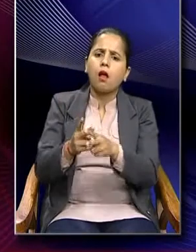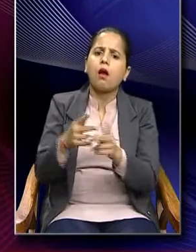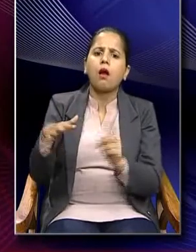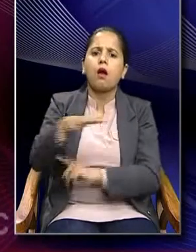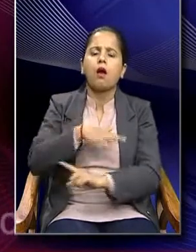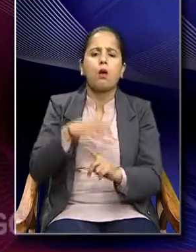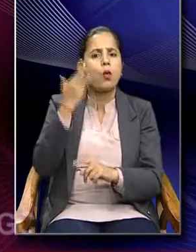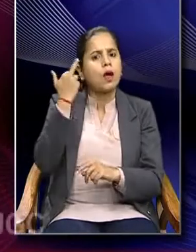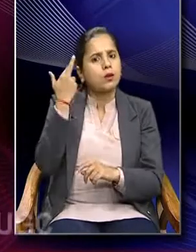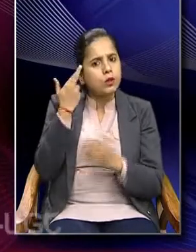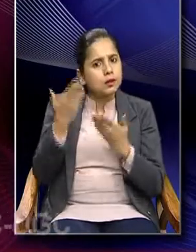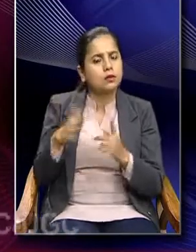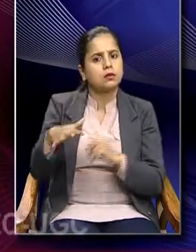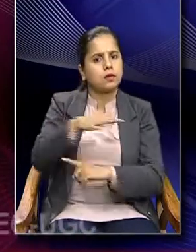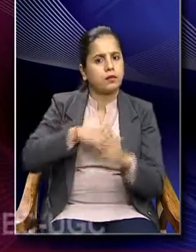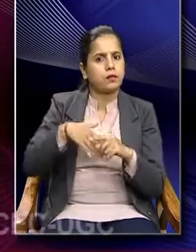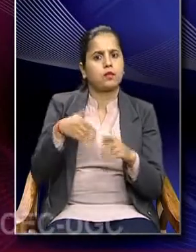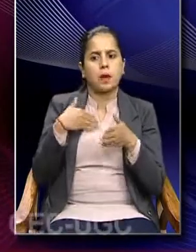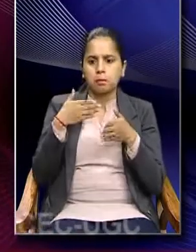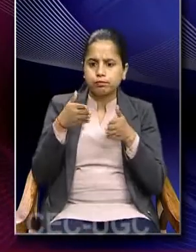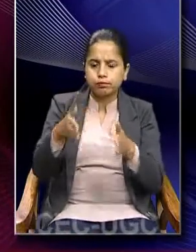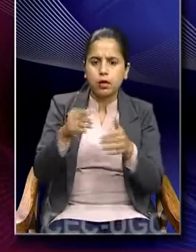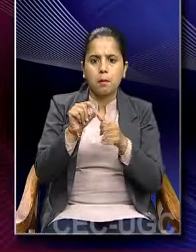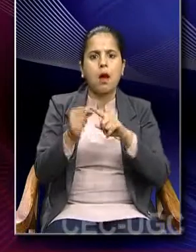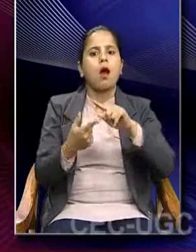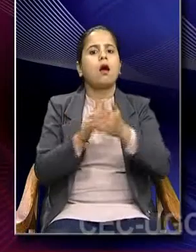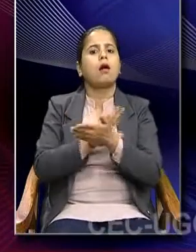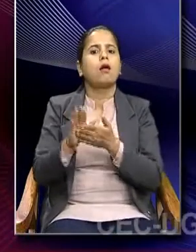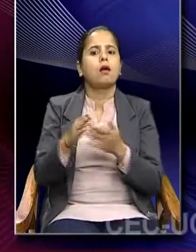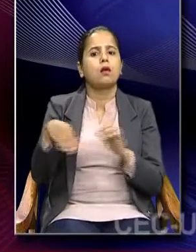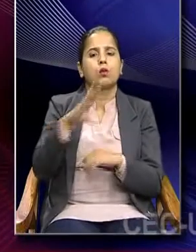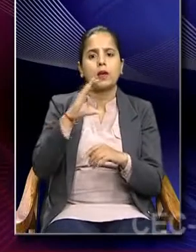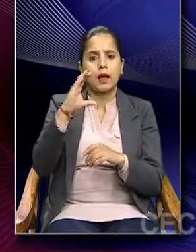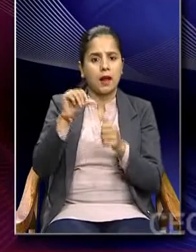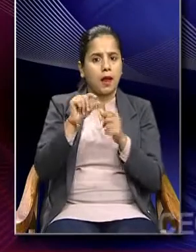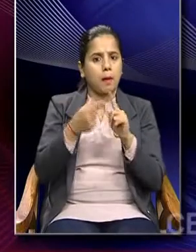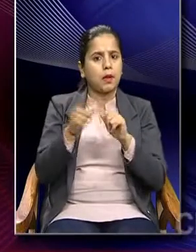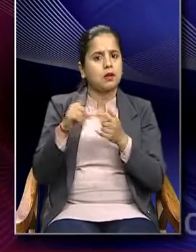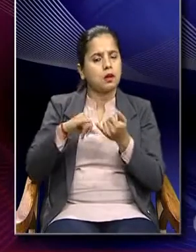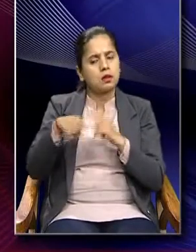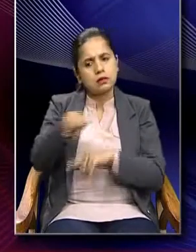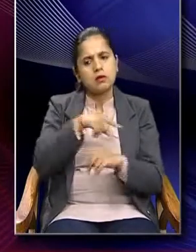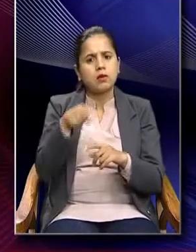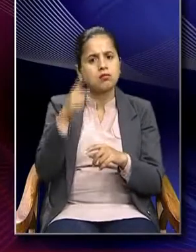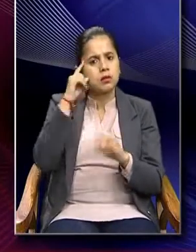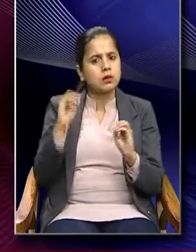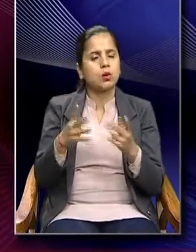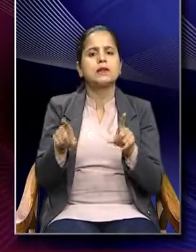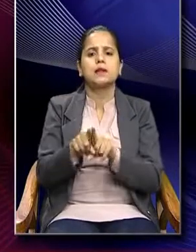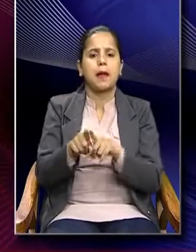or because of the path, capitalist path that has been introduced by certain dominant states.